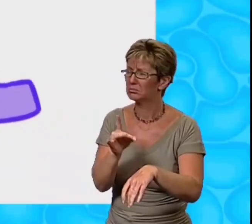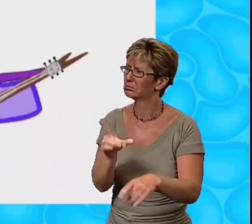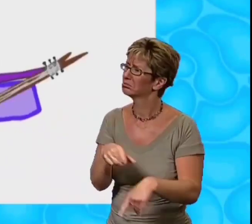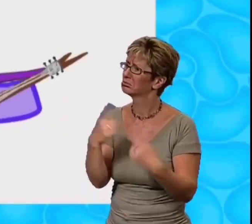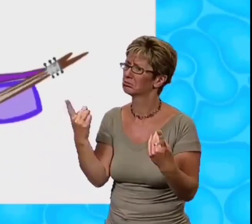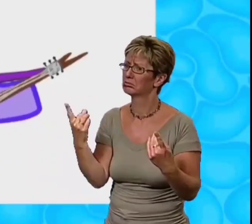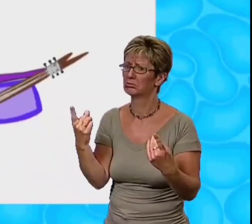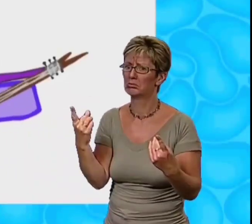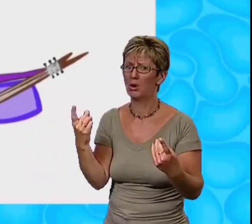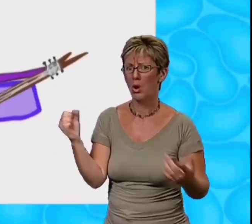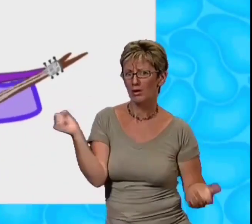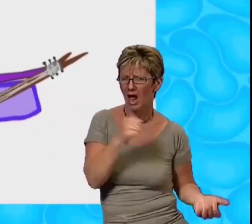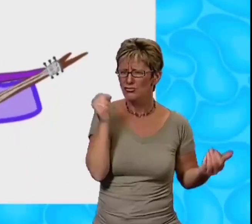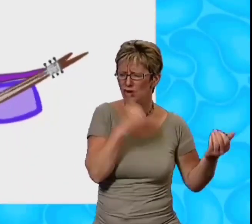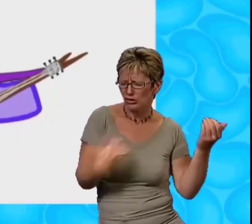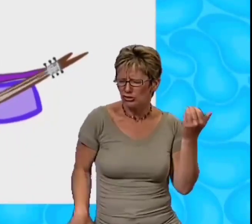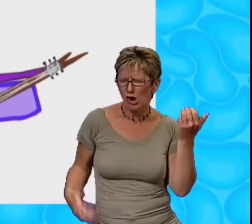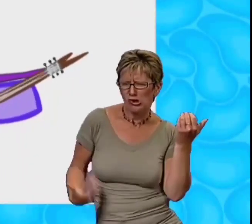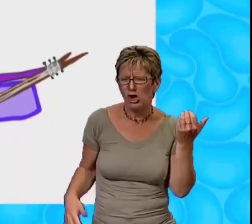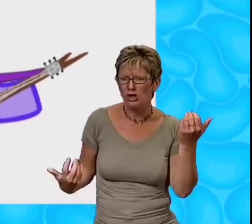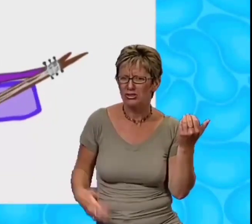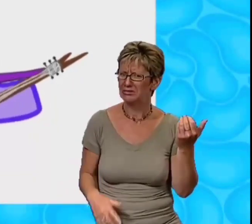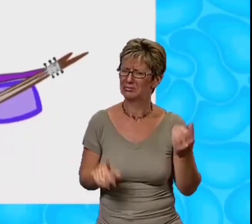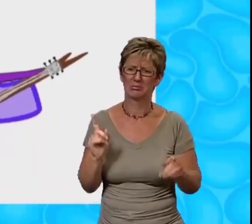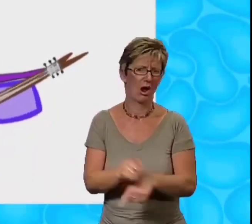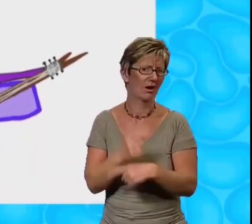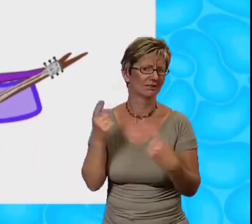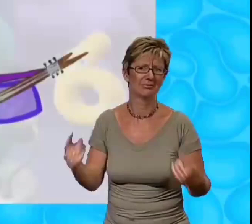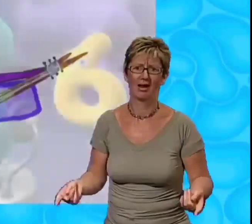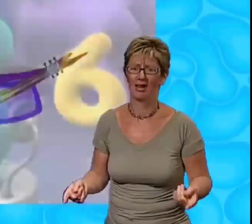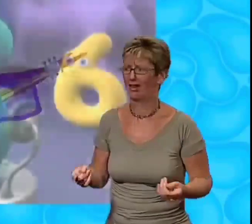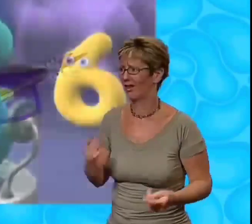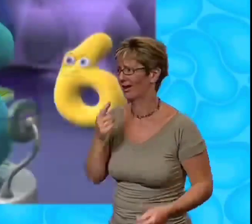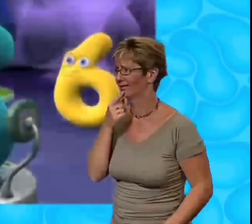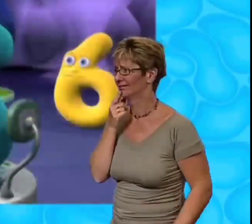Or a pop star? Not very likely.